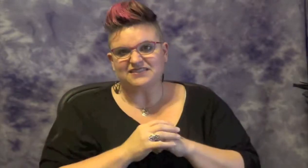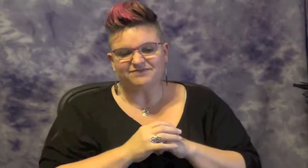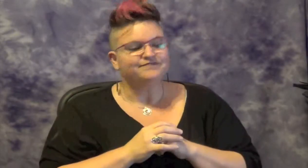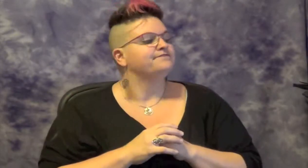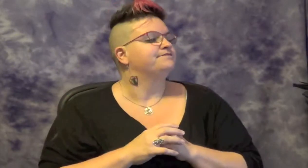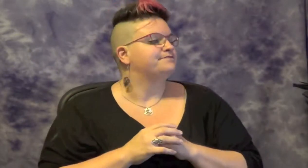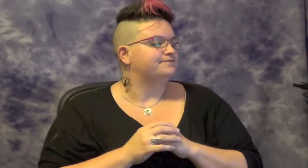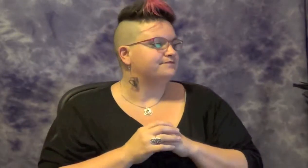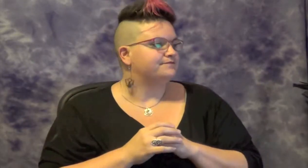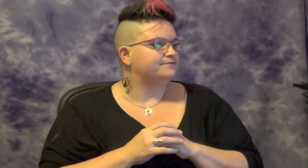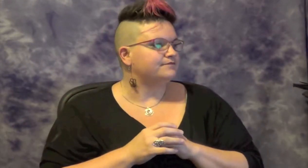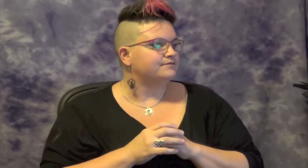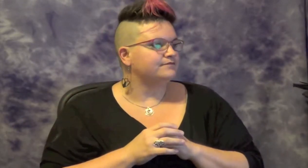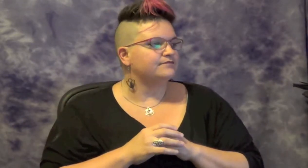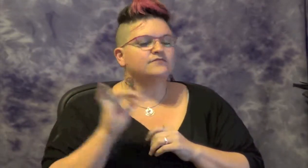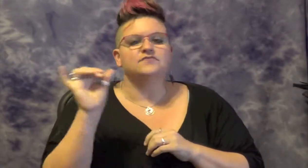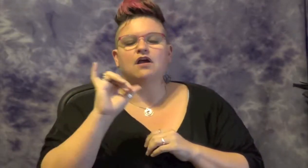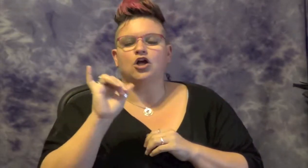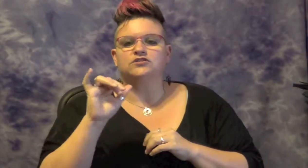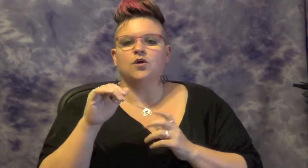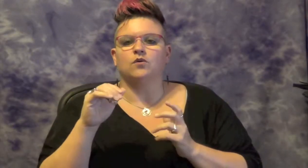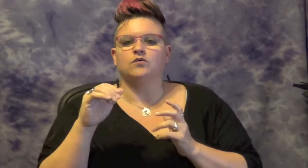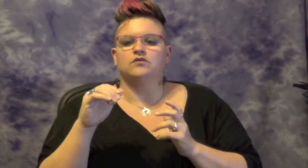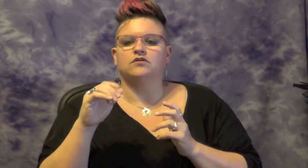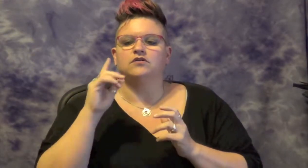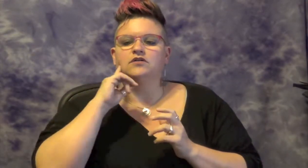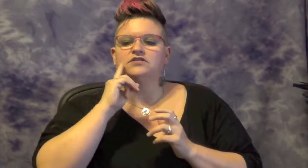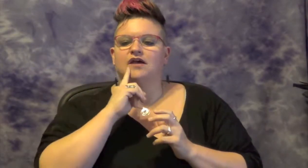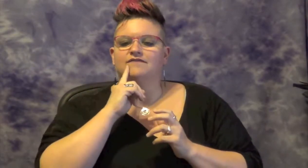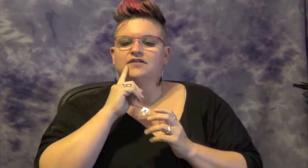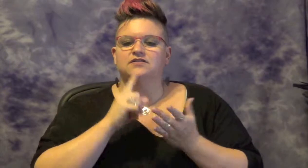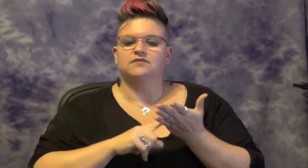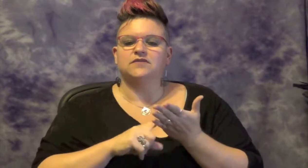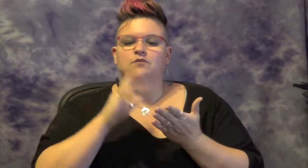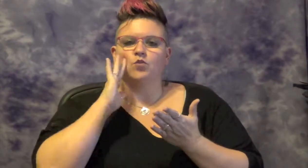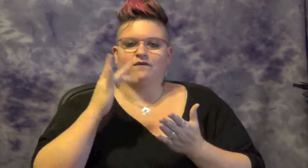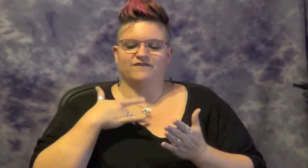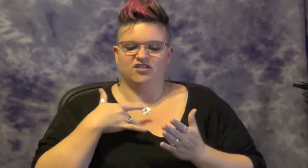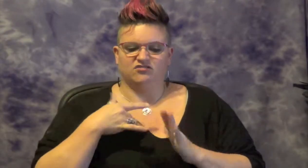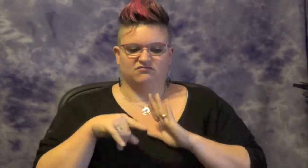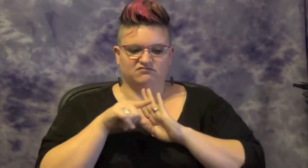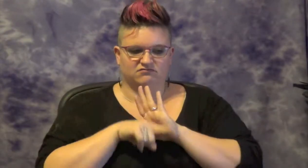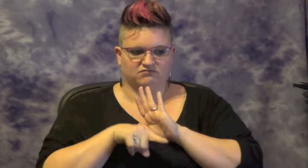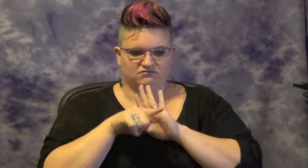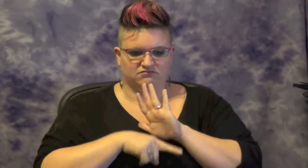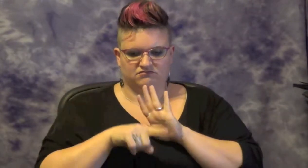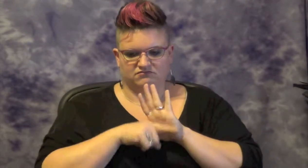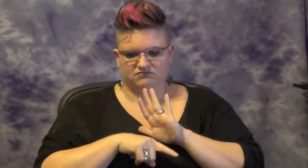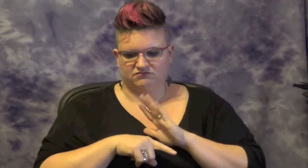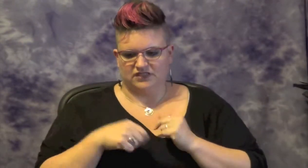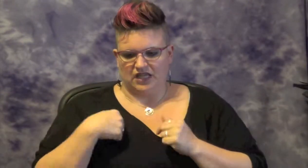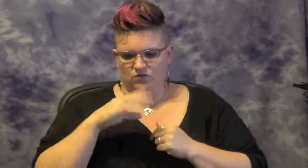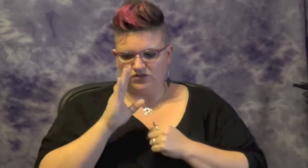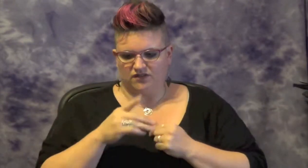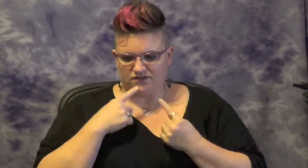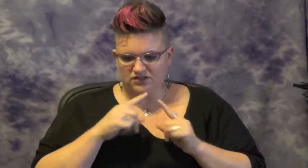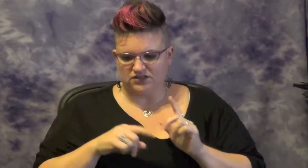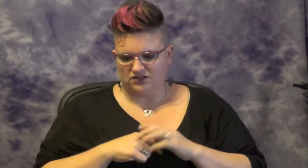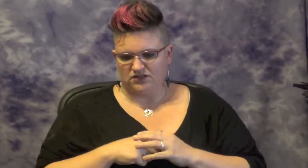need to develop, so they don't believe in themselves. Deaf people also will start having a negative